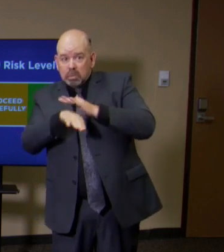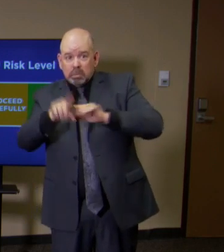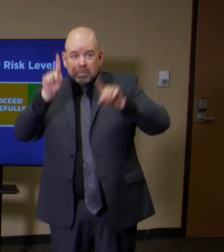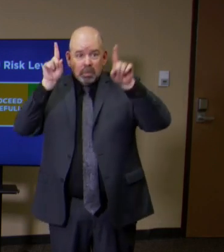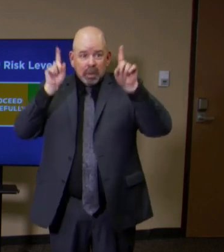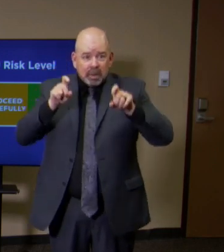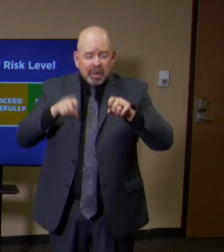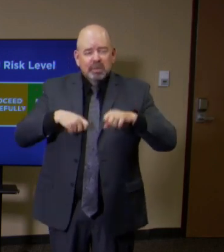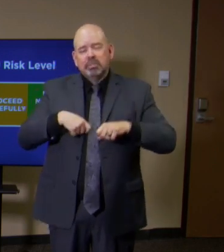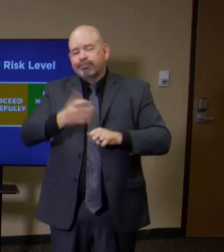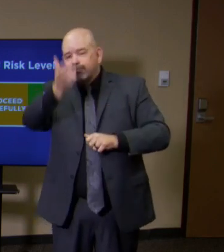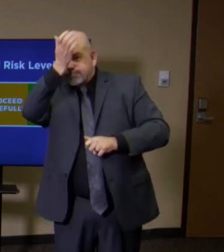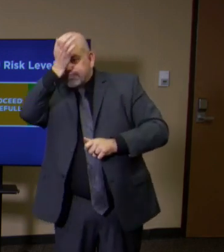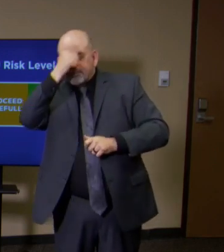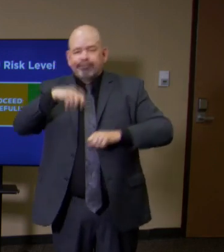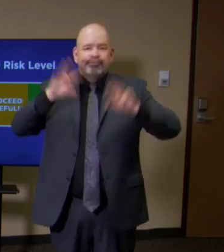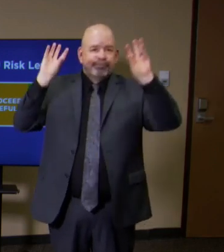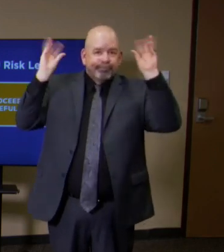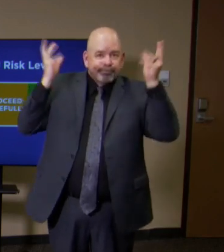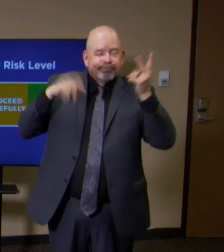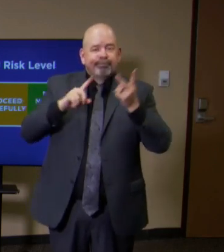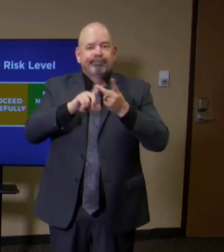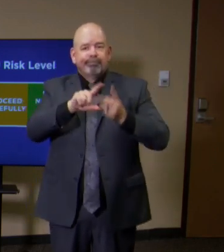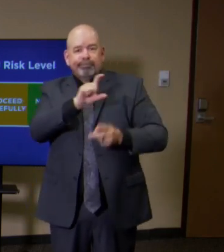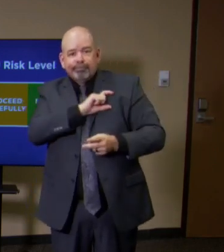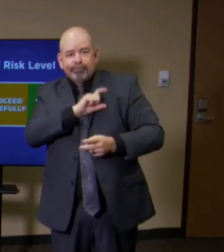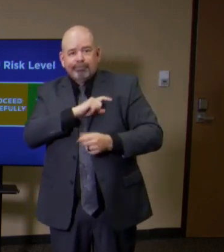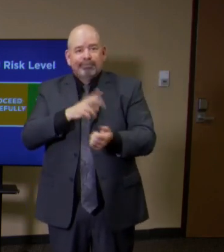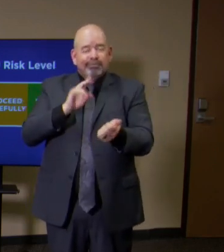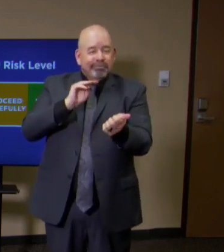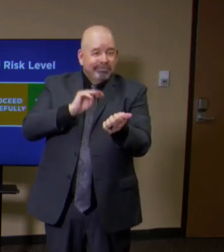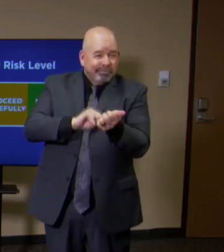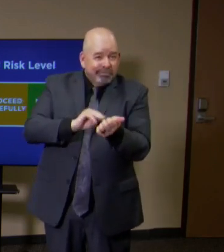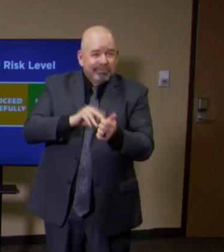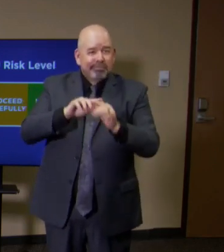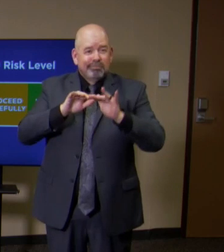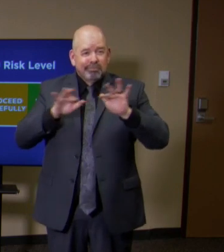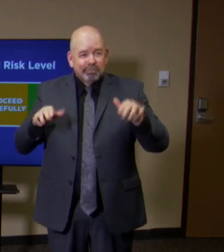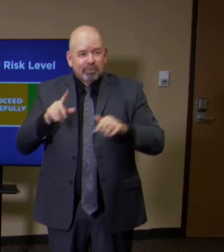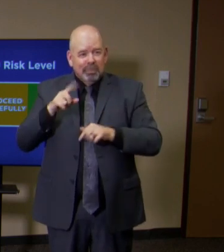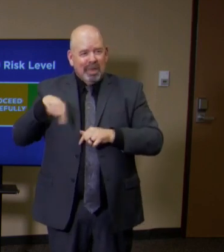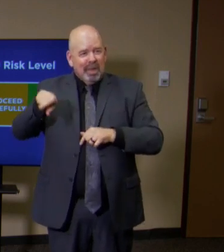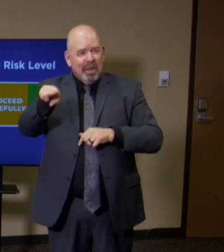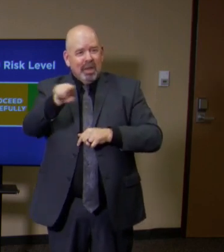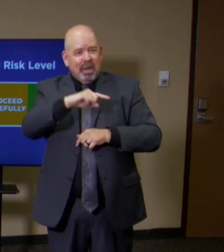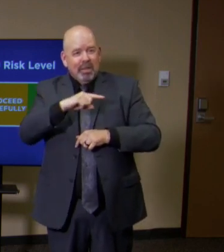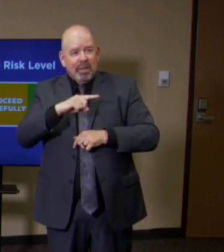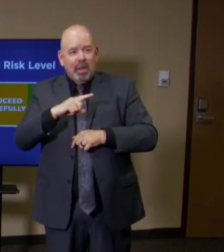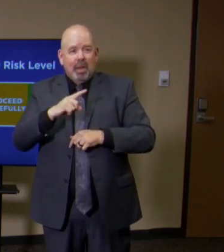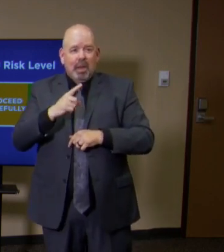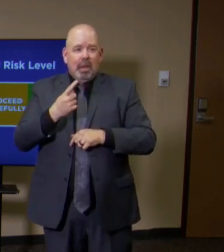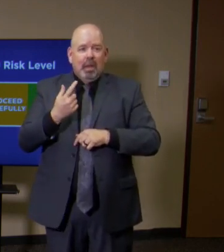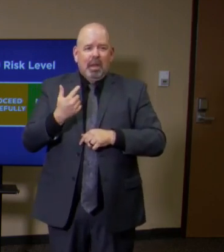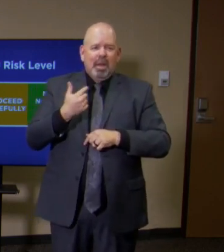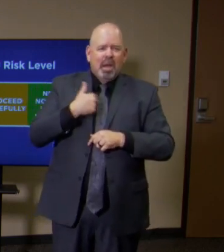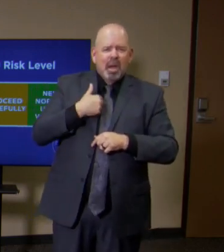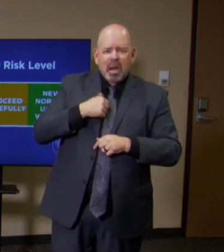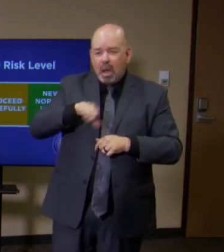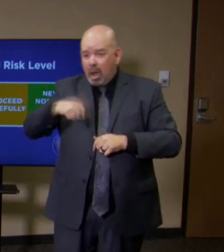with symptoms of COVID-19, and those in high-risk groups, like over 65 or underlying condition, without